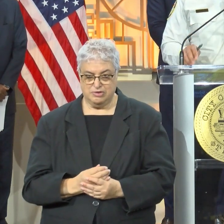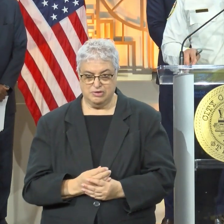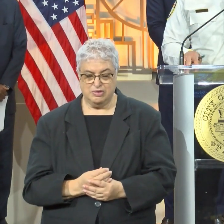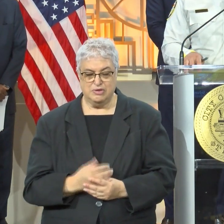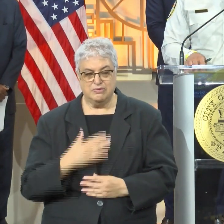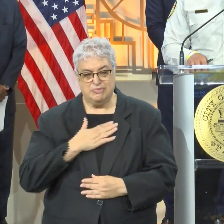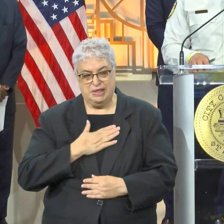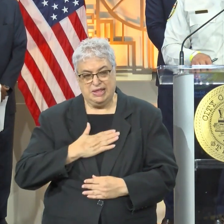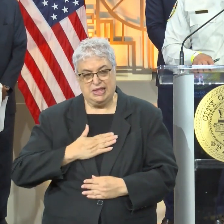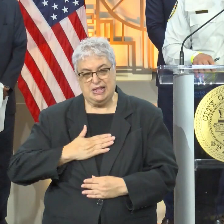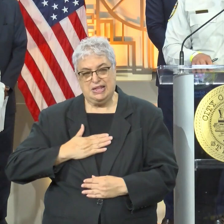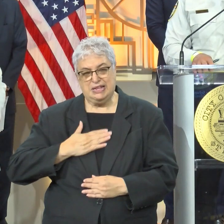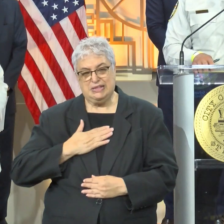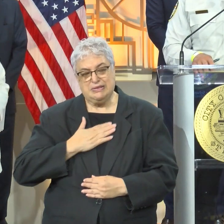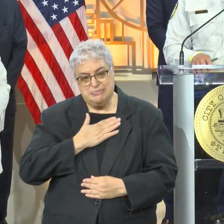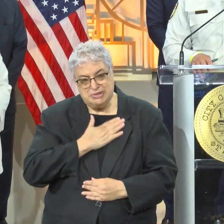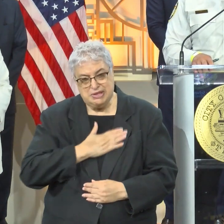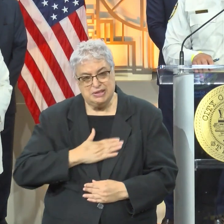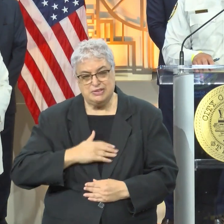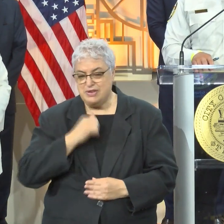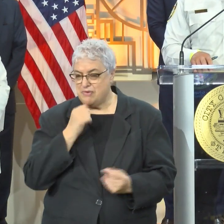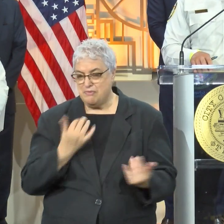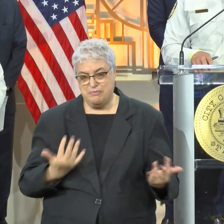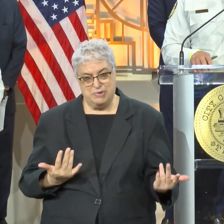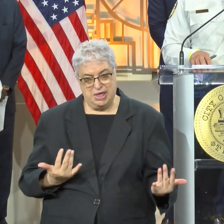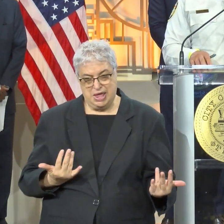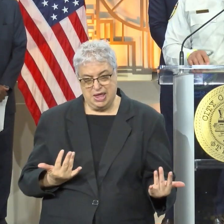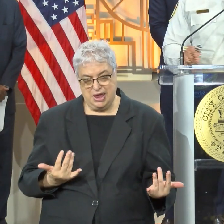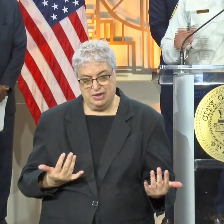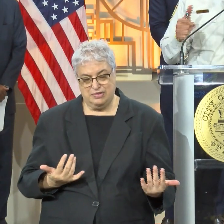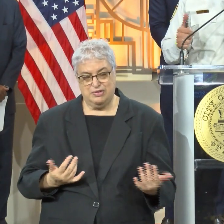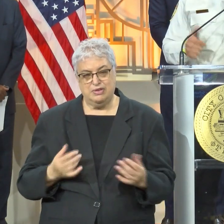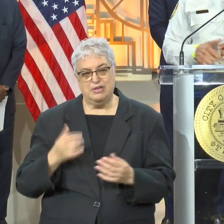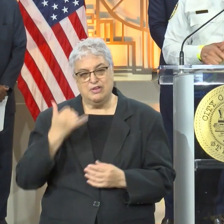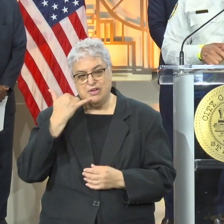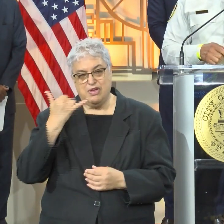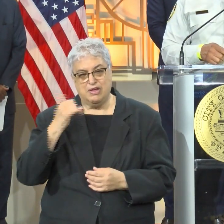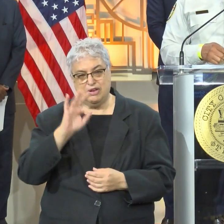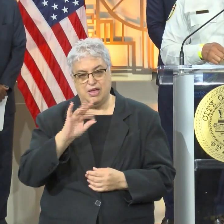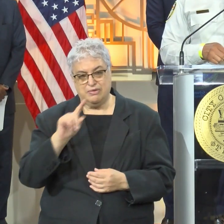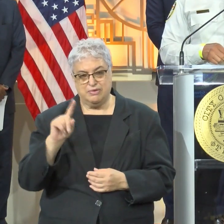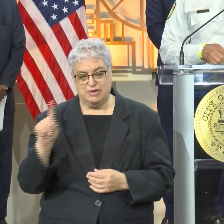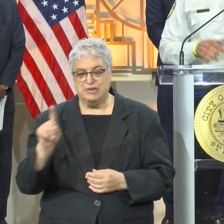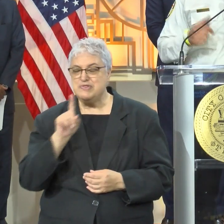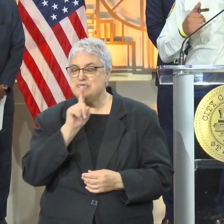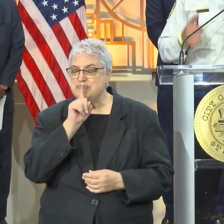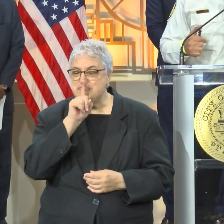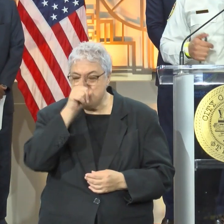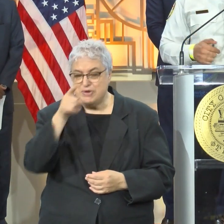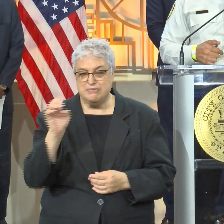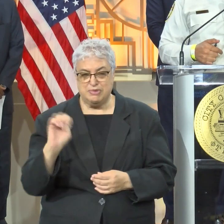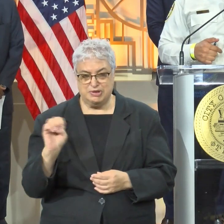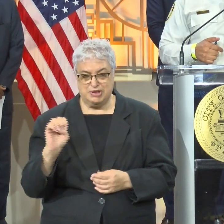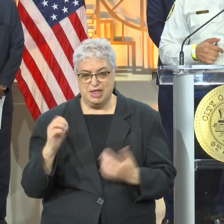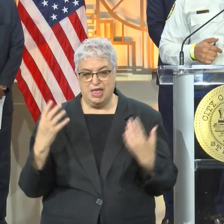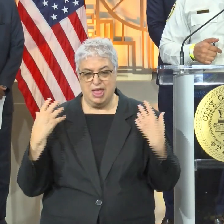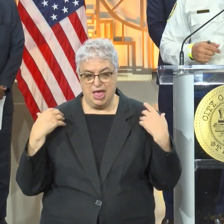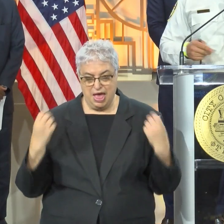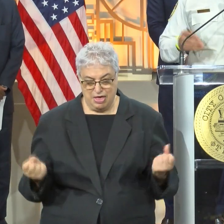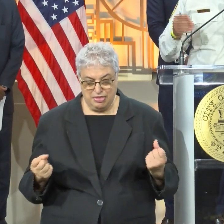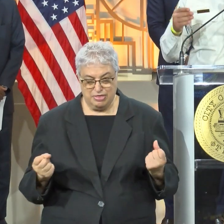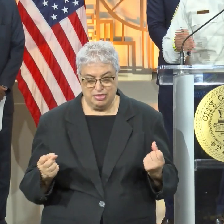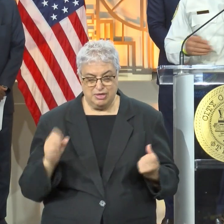we encourage our community to not wait too long to call 911. If you have a true emergency, health emergency or